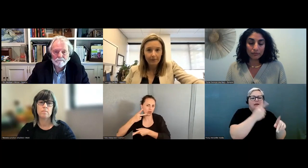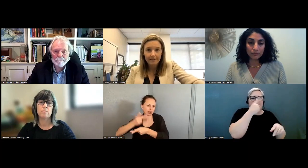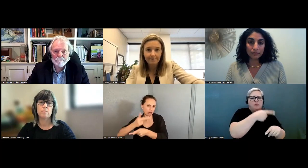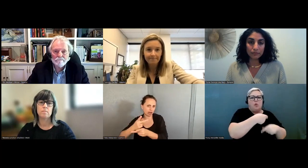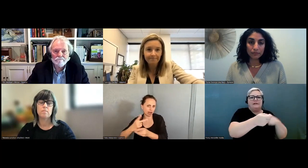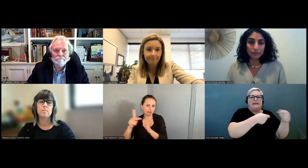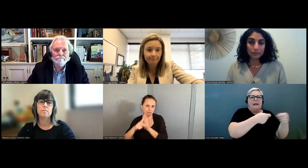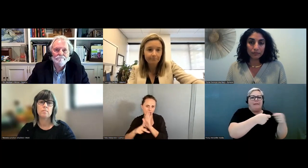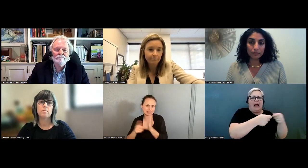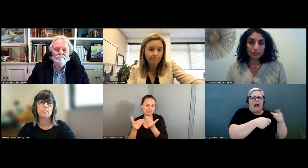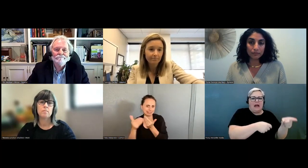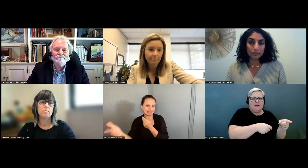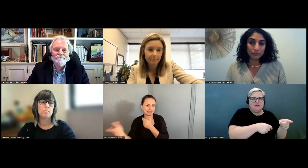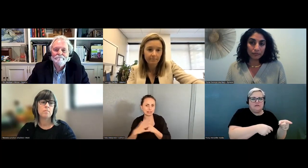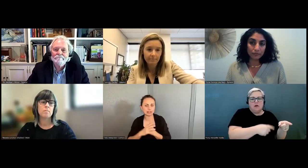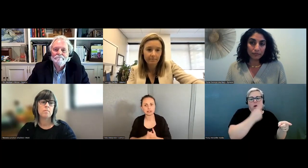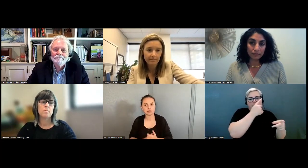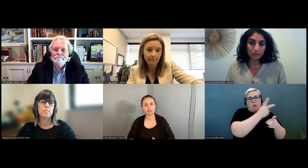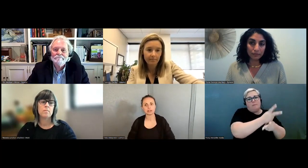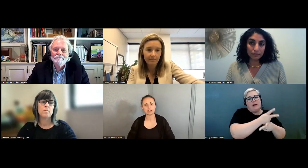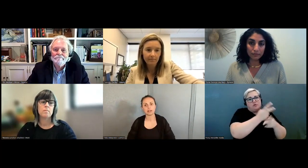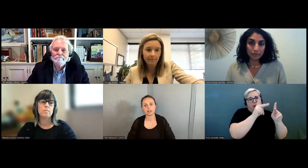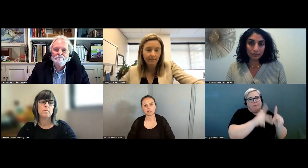going forward.